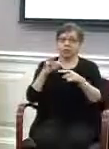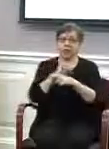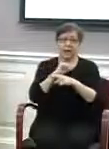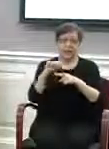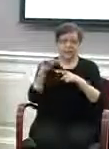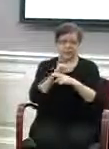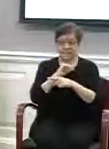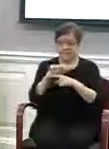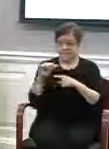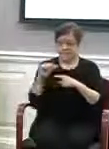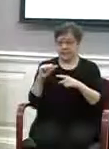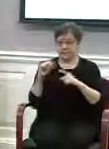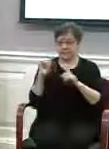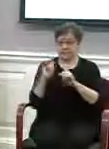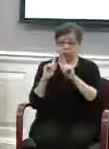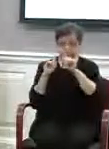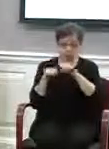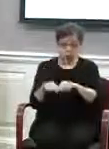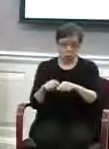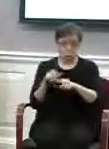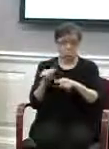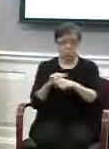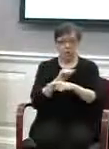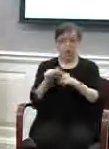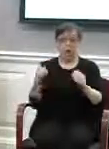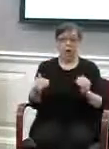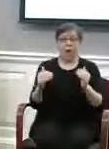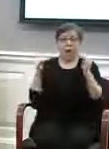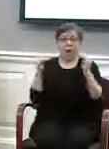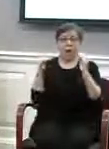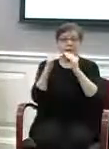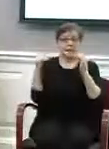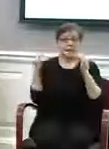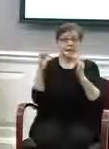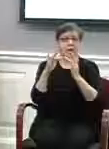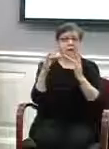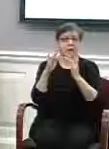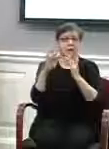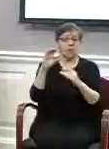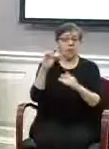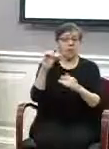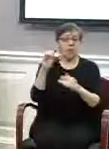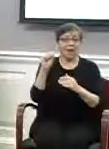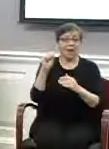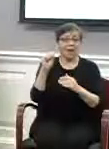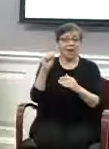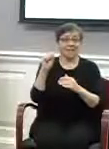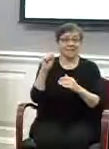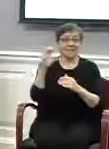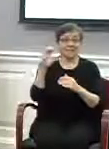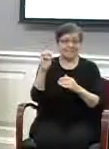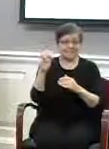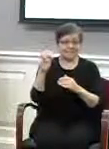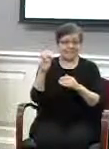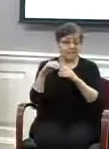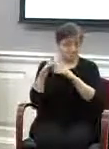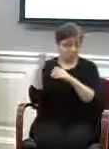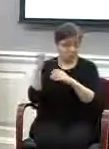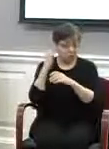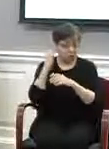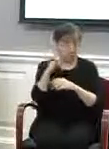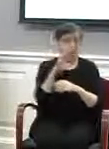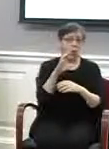coming in or through high-level contacts with, say, the UN or the OSCE if you're working in Europe, or